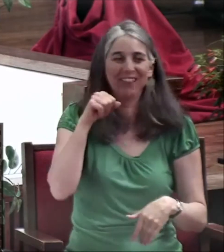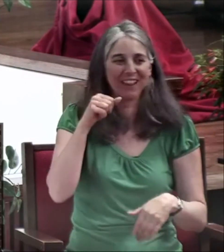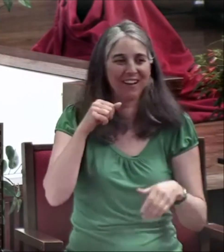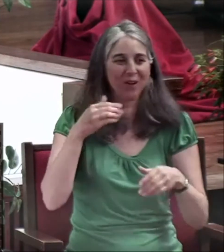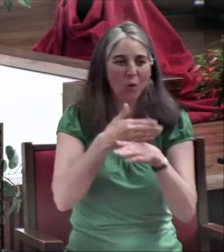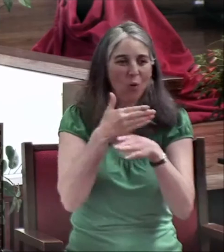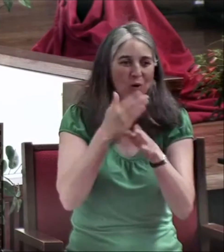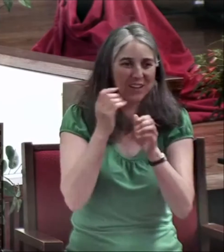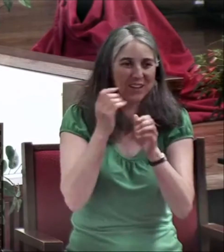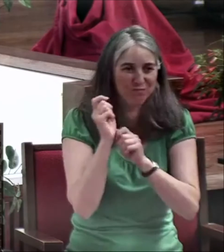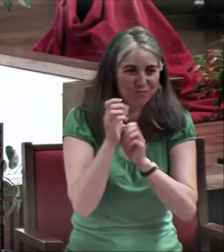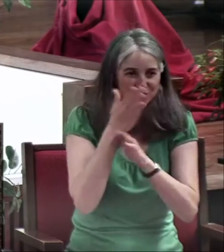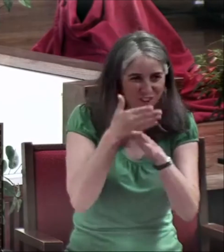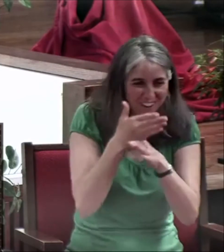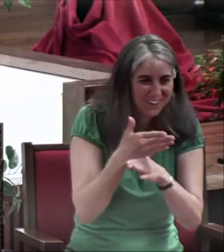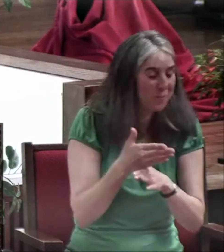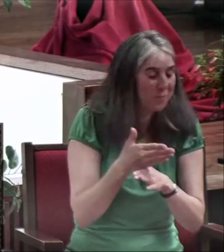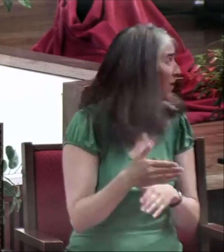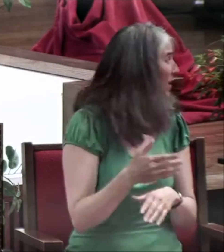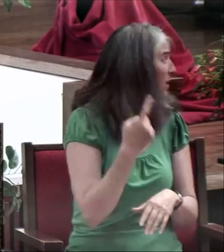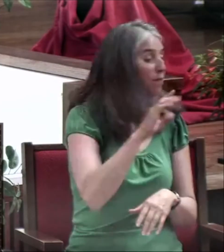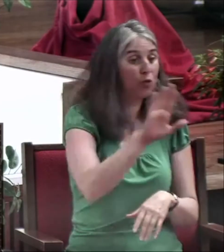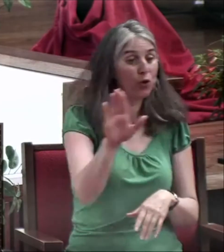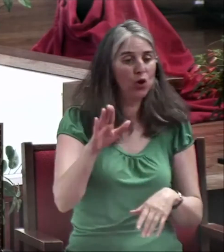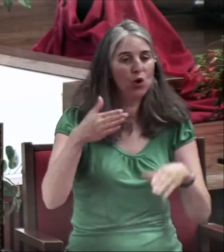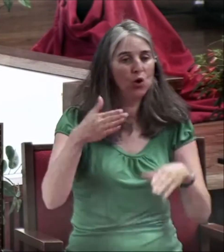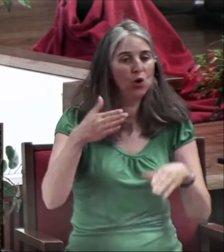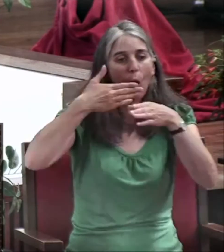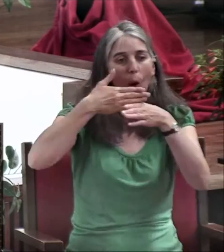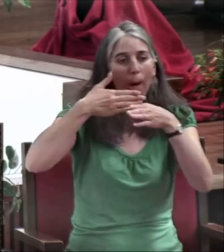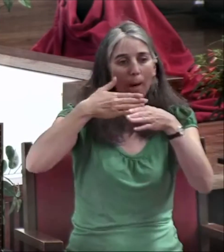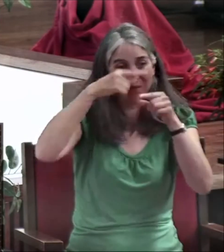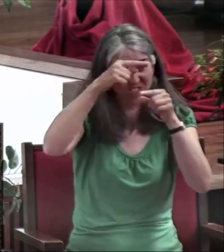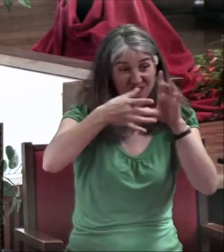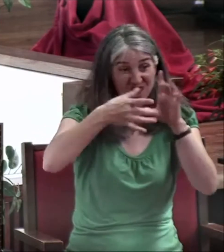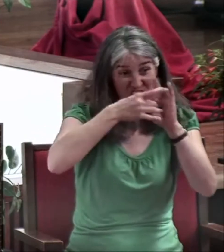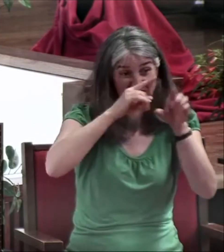And in order to keep your bar nice and clean and functioning properly,